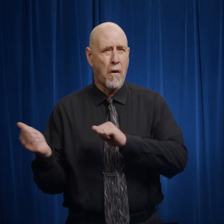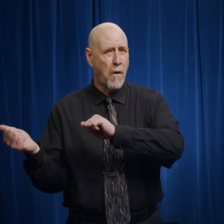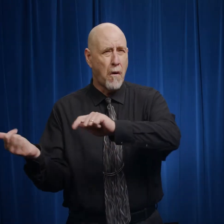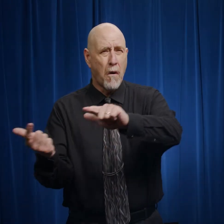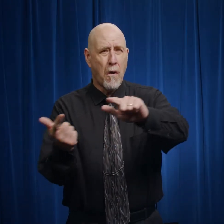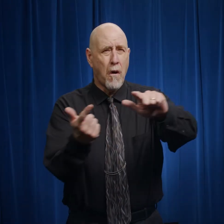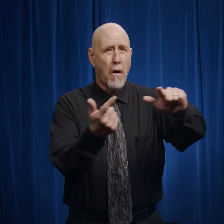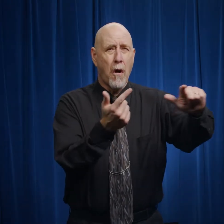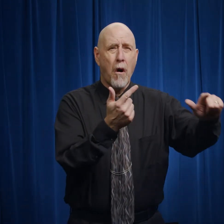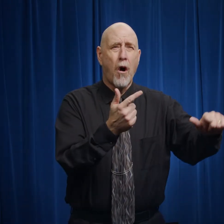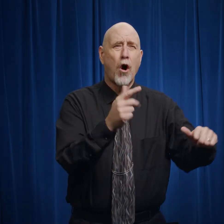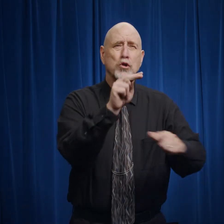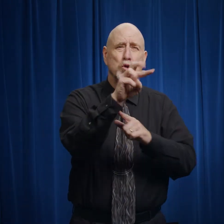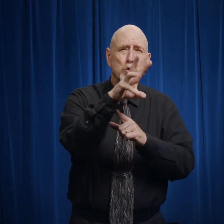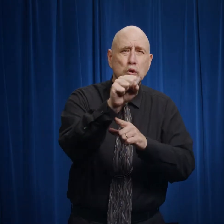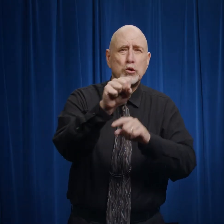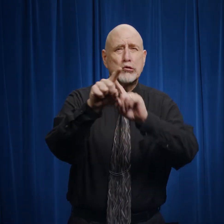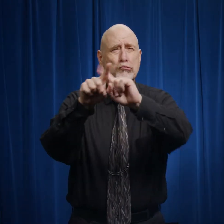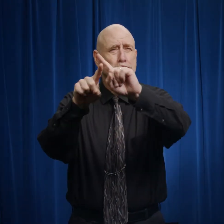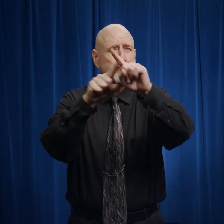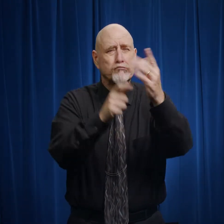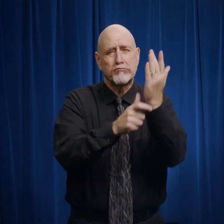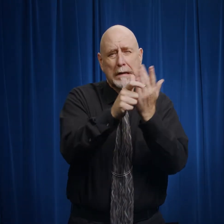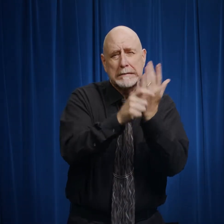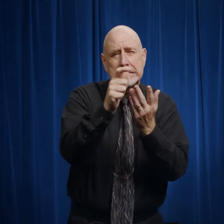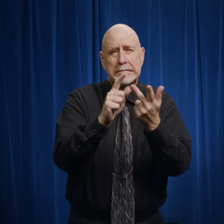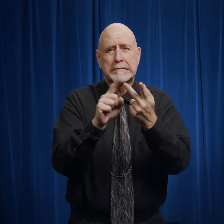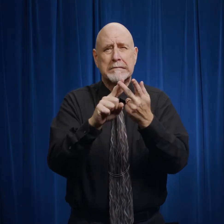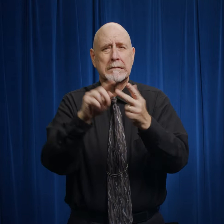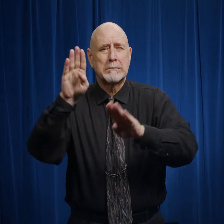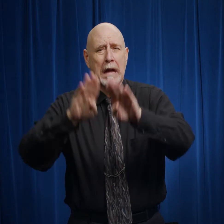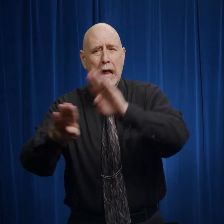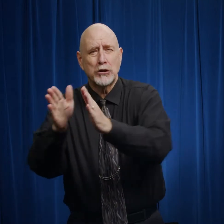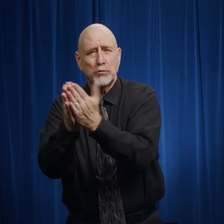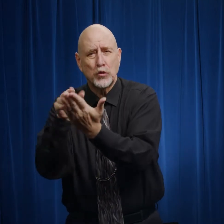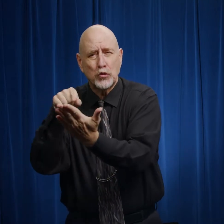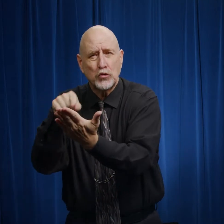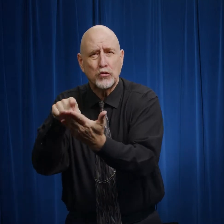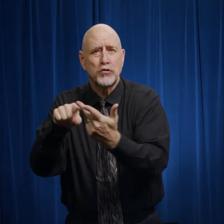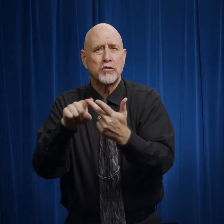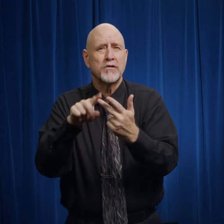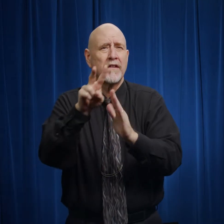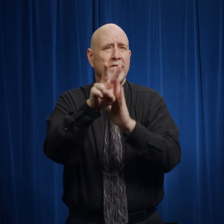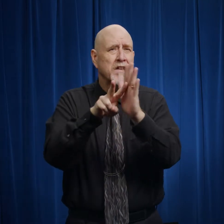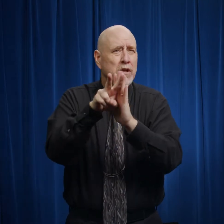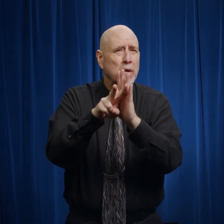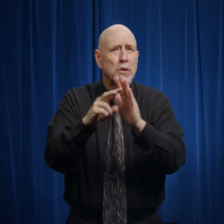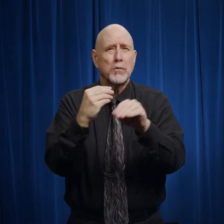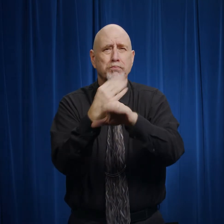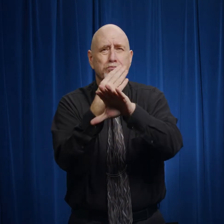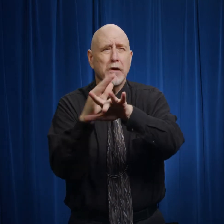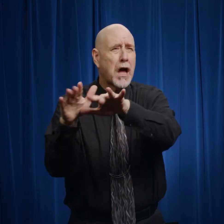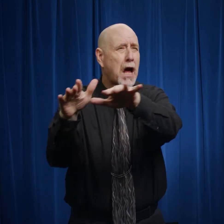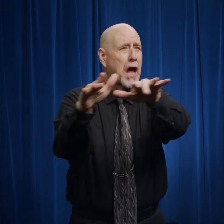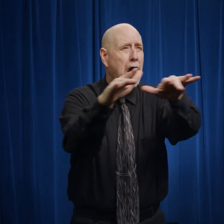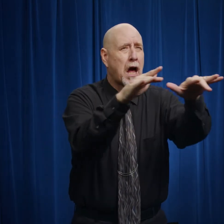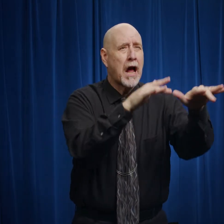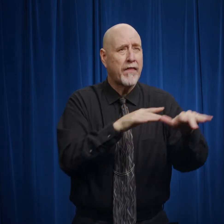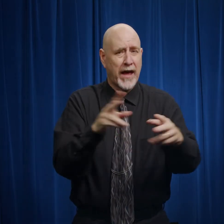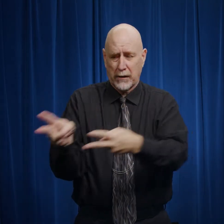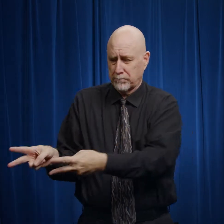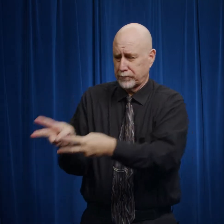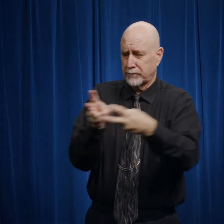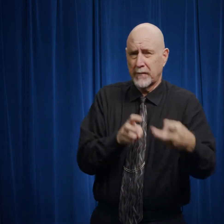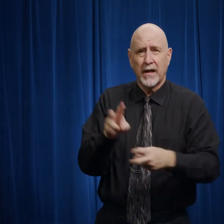Virtually every outlet that purports to prove evolution, whether a magazine or a biology textbook or a video,